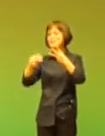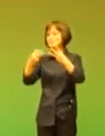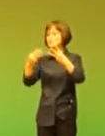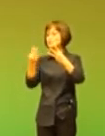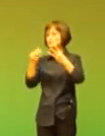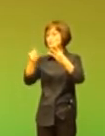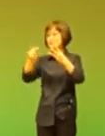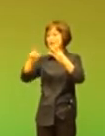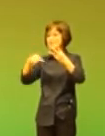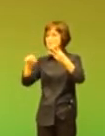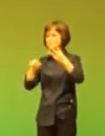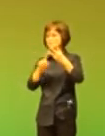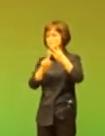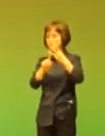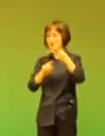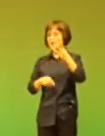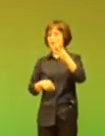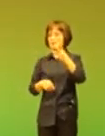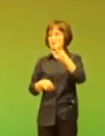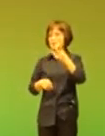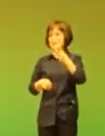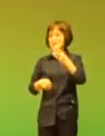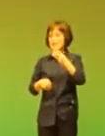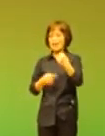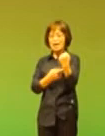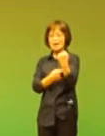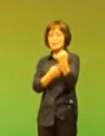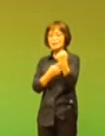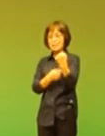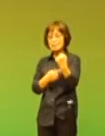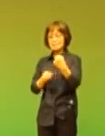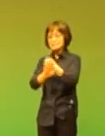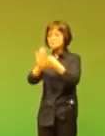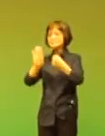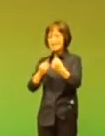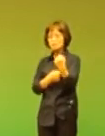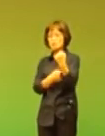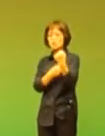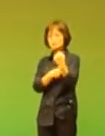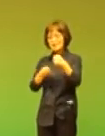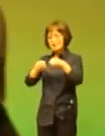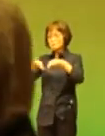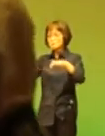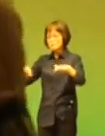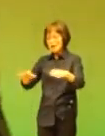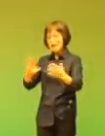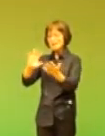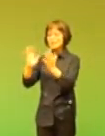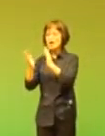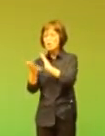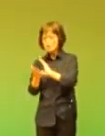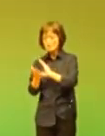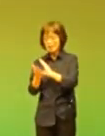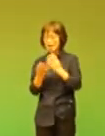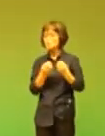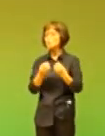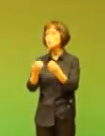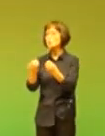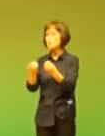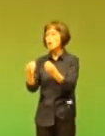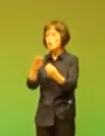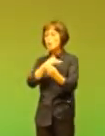power of the atom has changed everything save our modes of thinking. and thus we drift toward